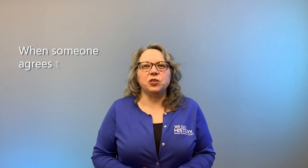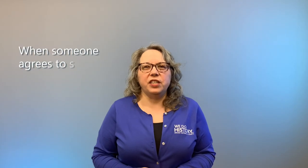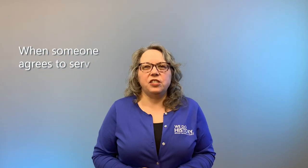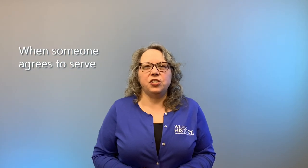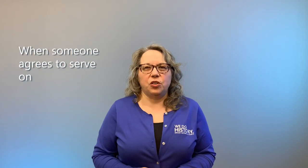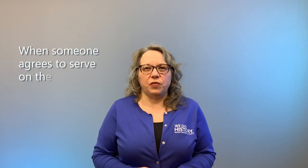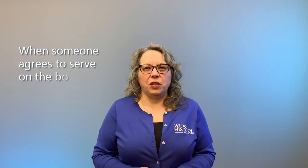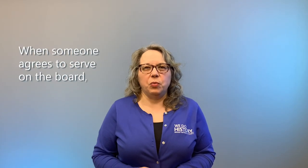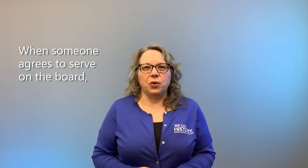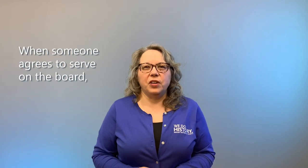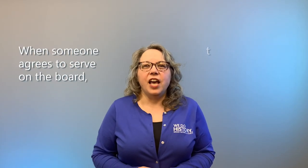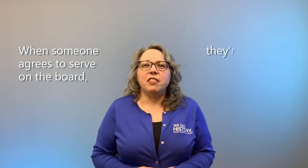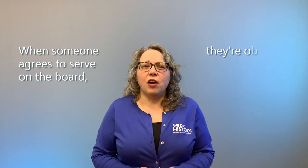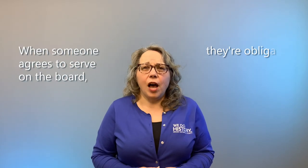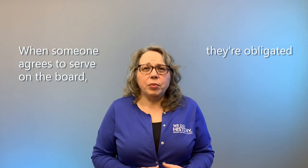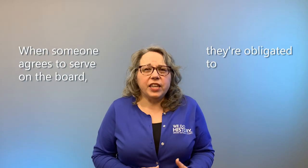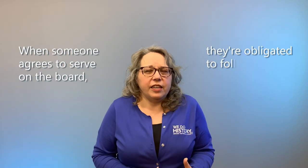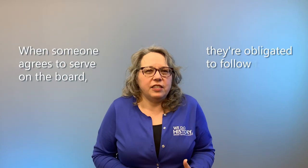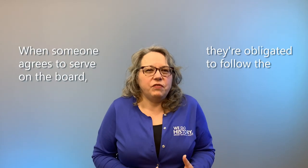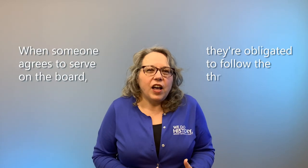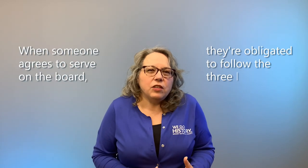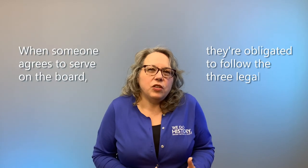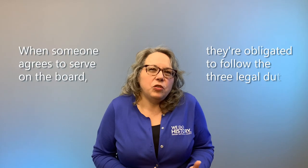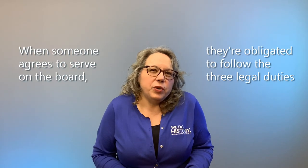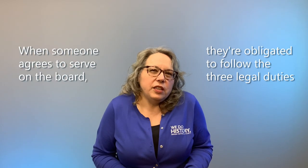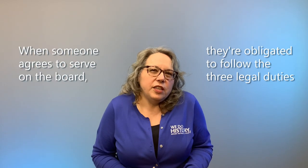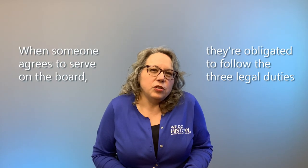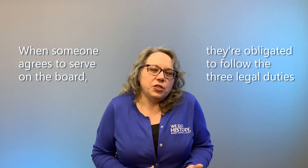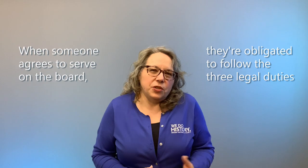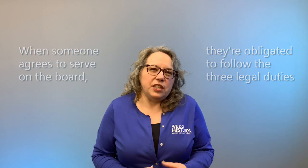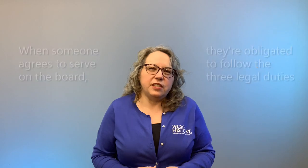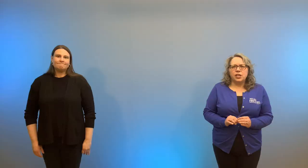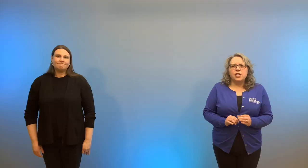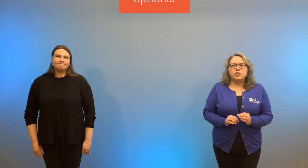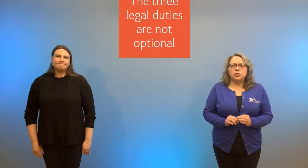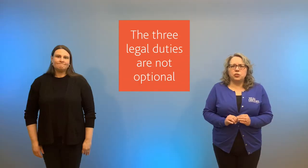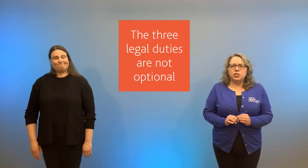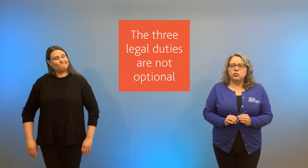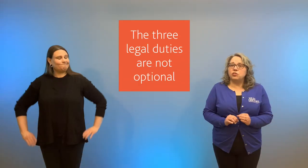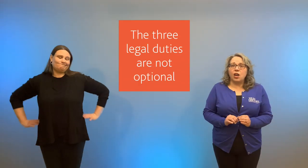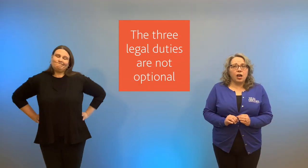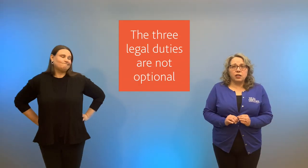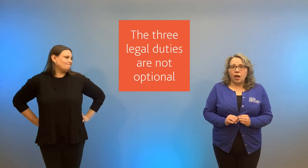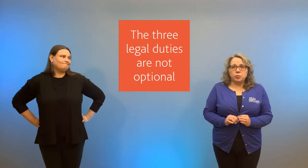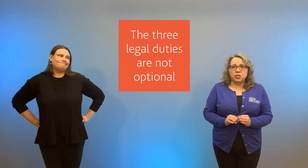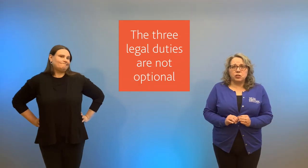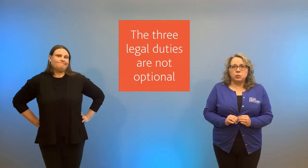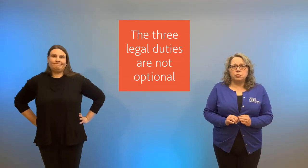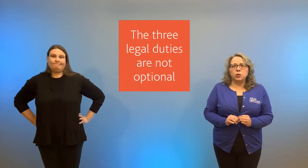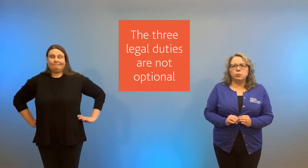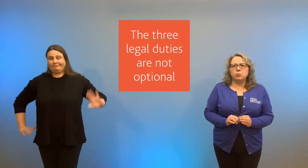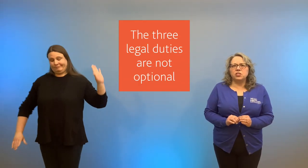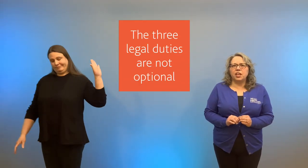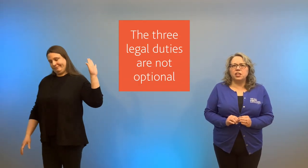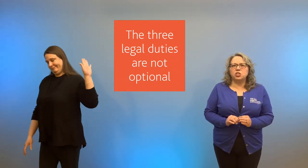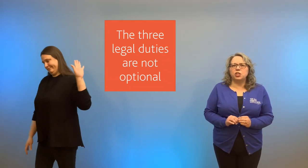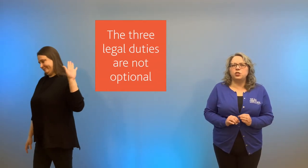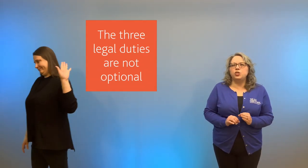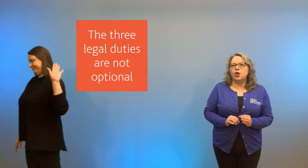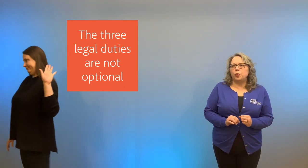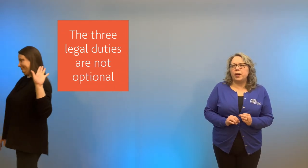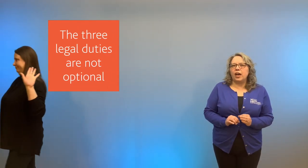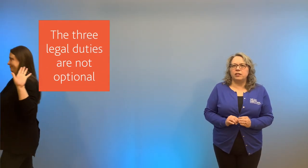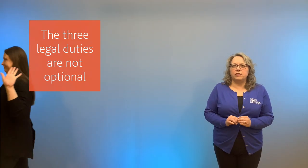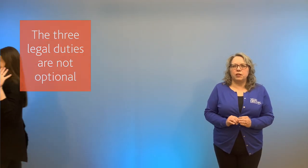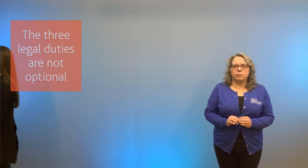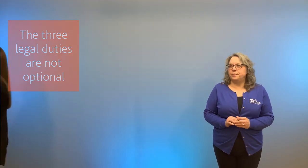someone agrees to serve on the board, they're obligated to follow the three legal duties. The duties are not optional. Board members can't just